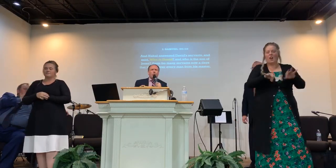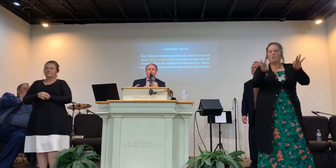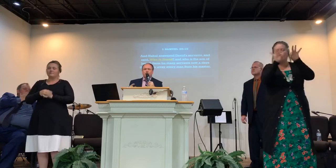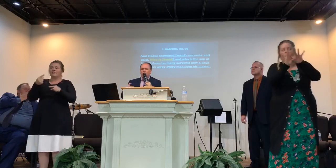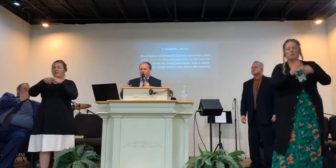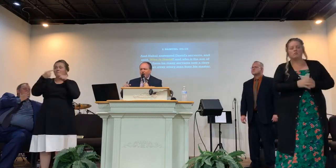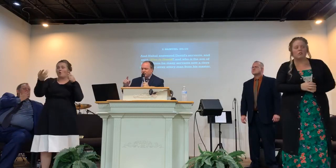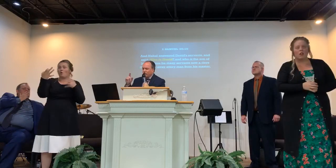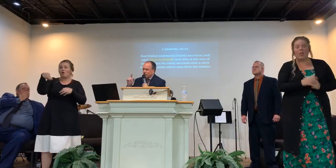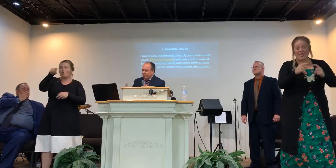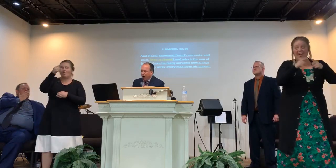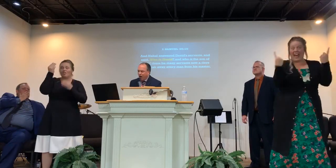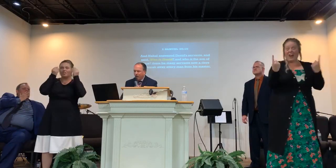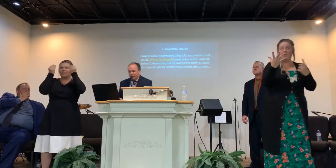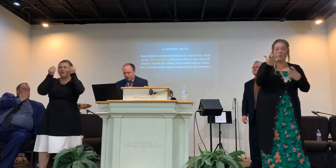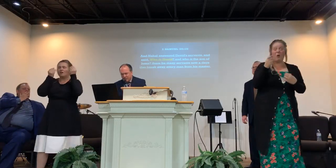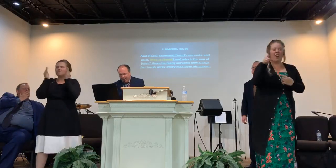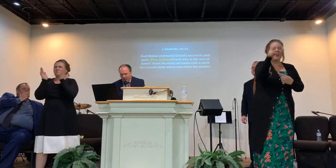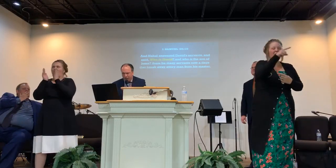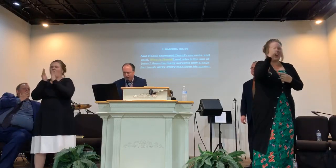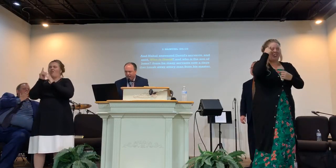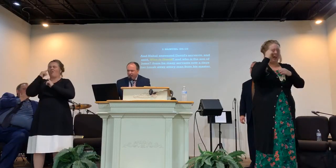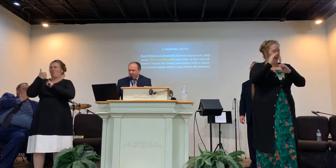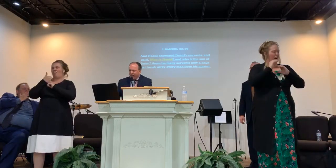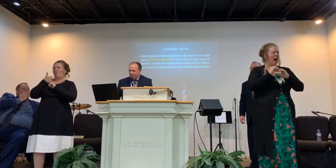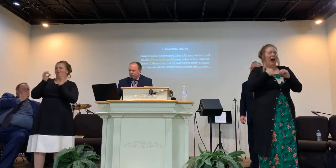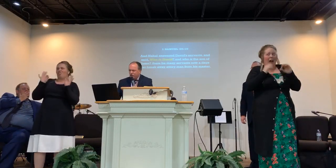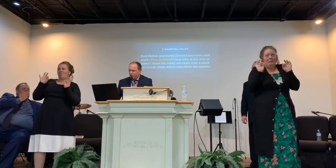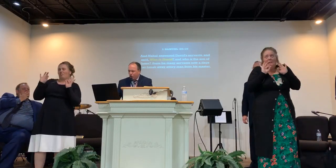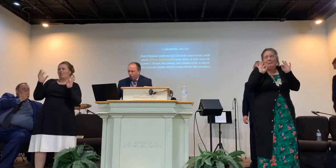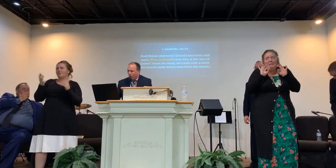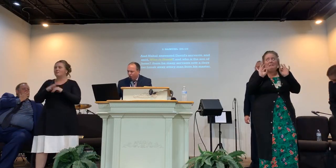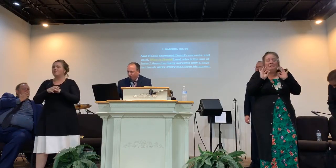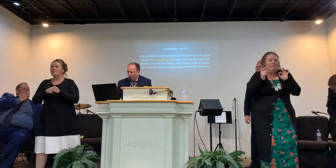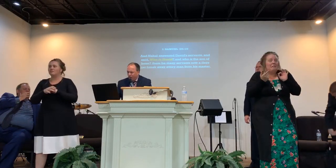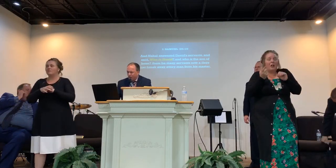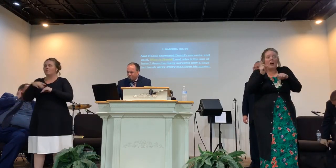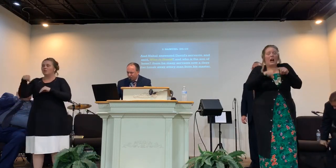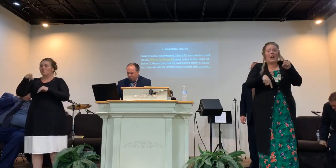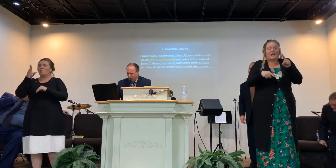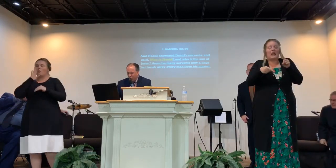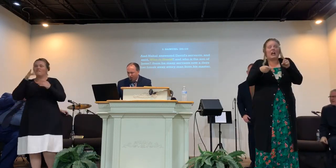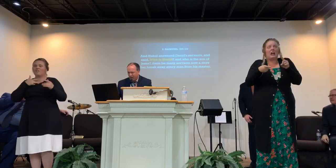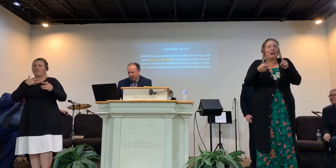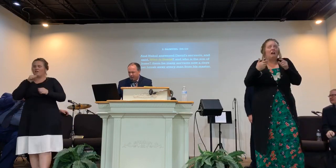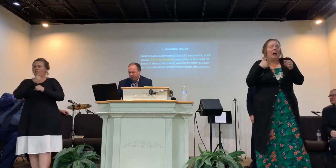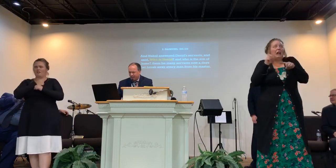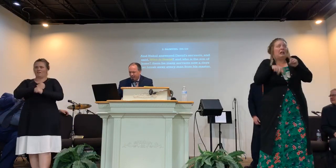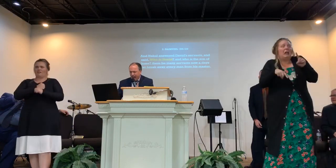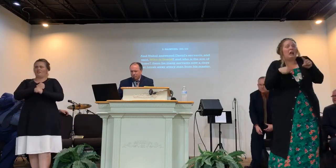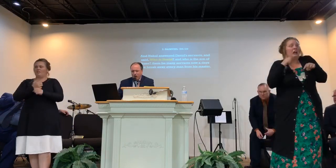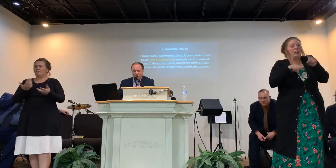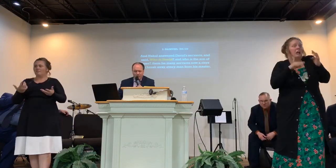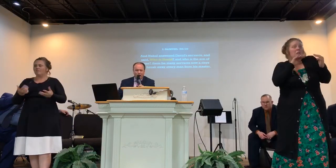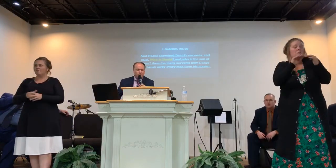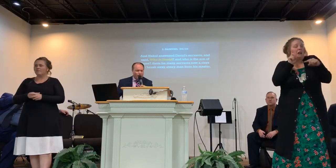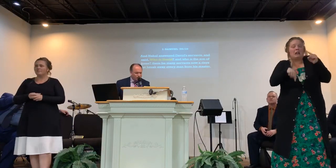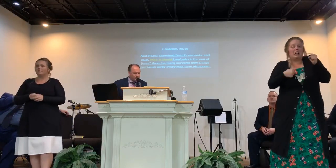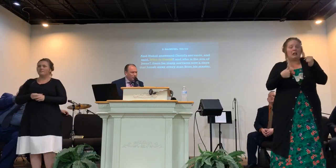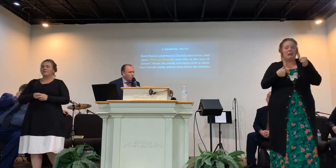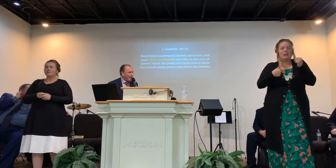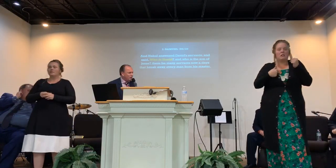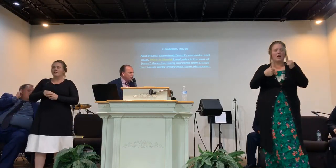The enemy wants you to think so small of yourself that you will feel insecure. I'm talking